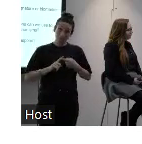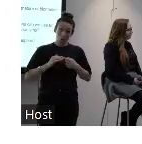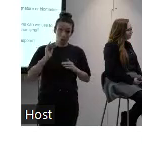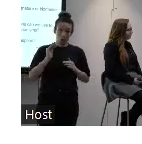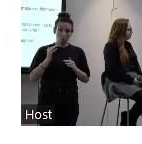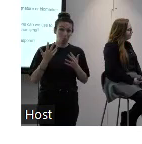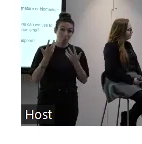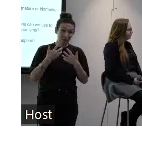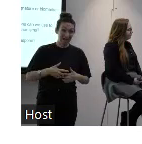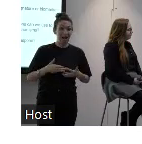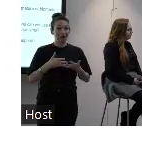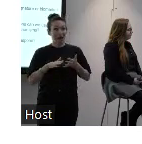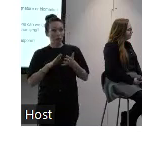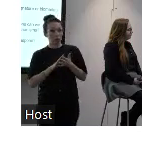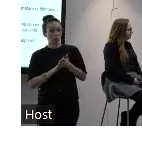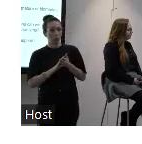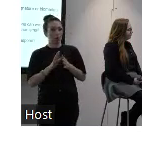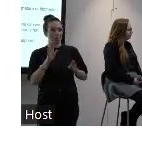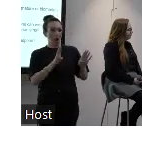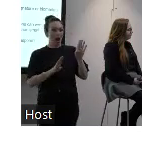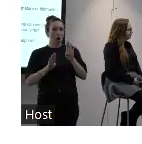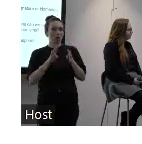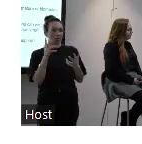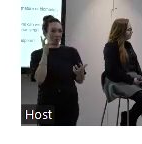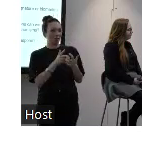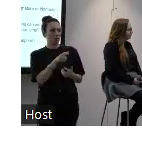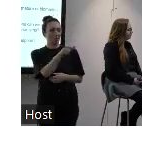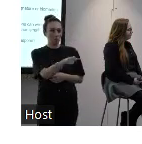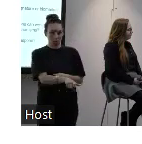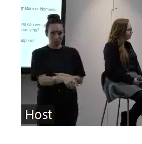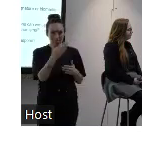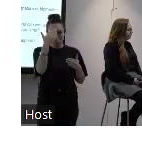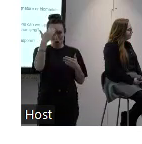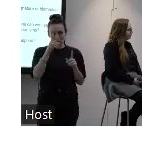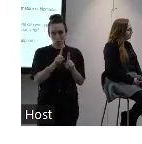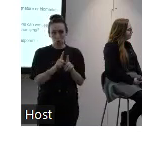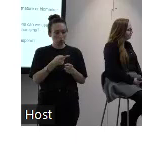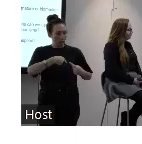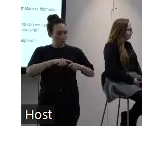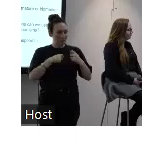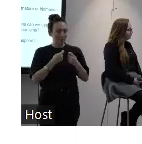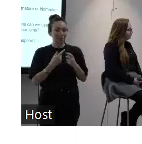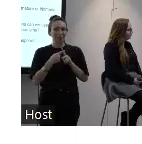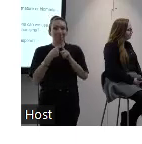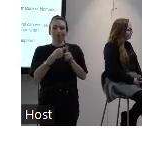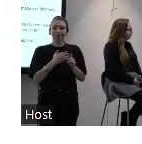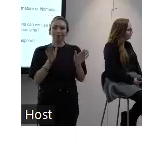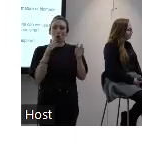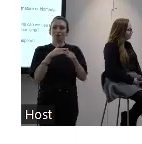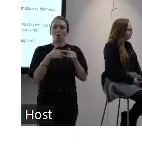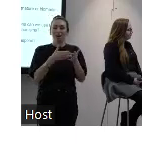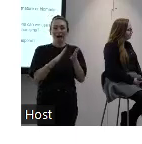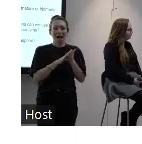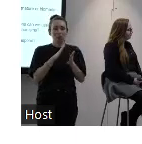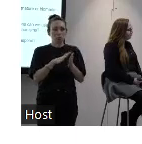a biological level what they look like. And so that's what we've been focusing on, to help us try and pull